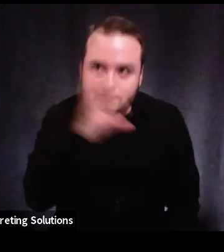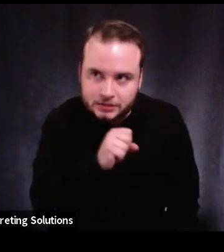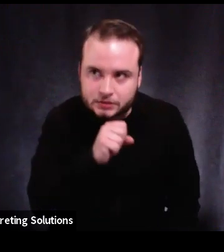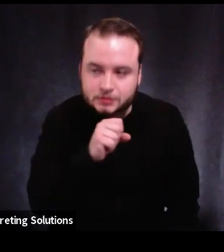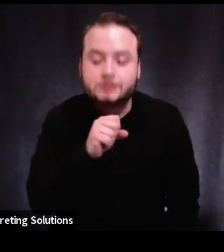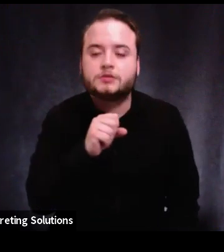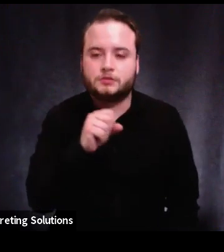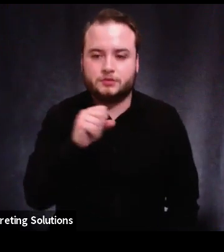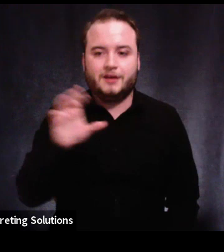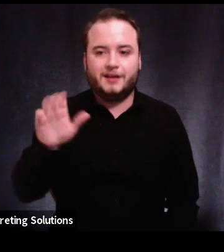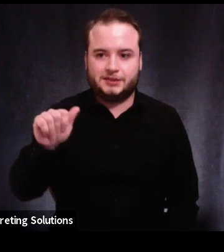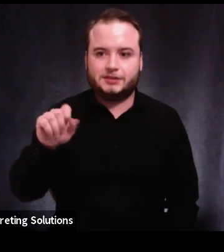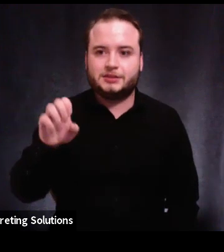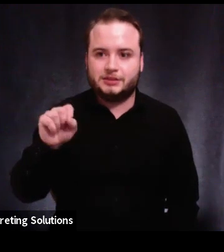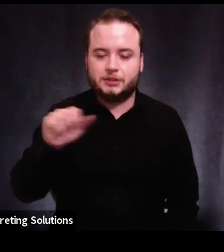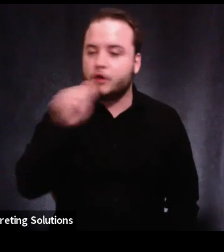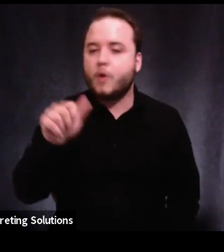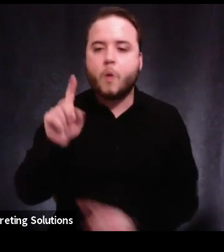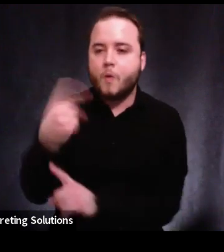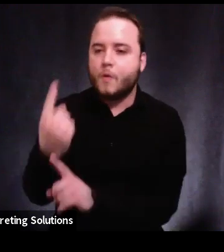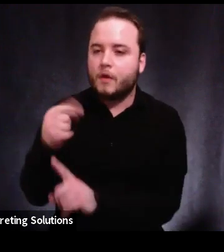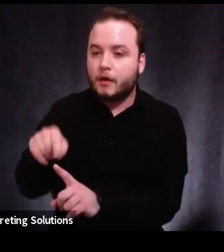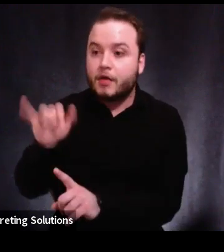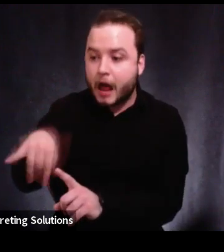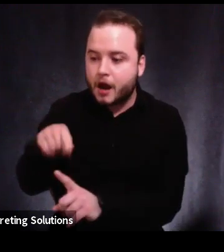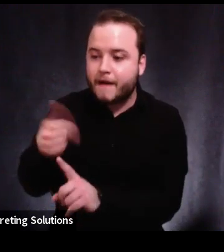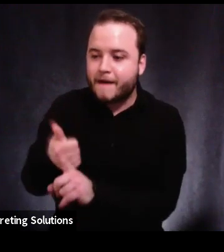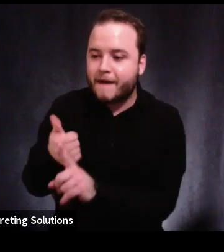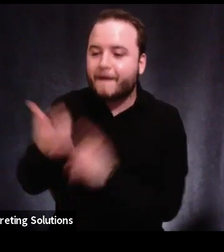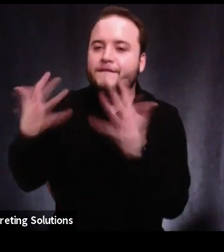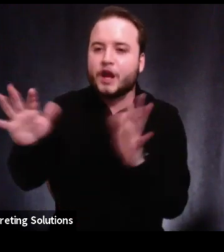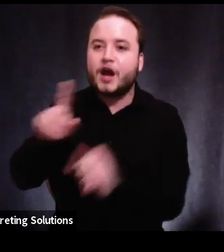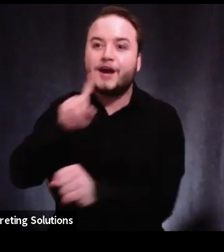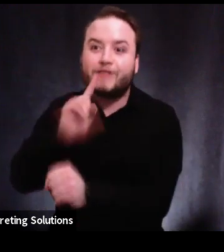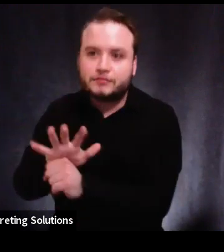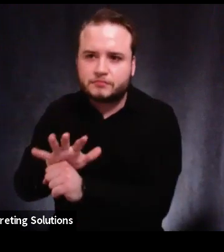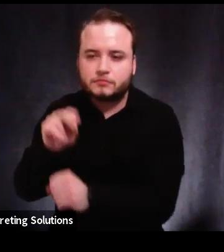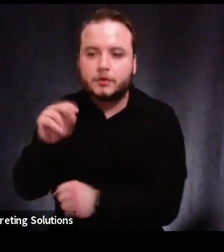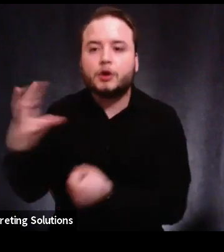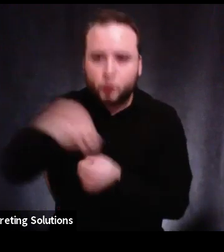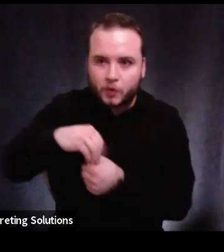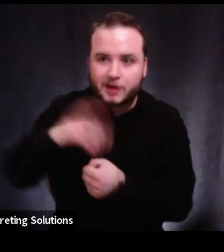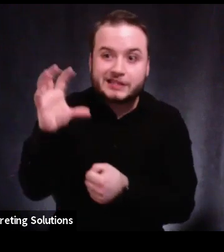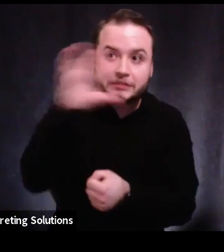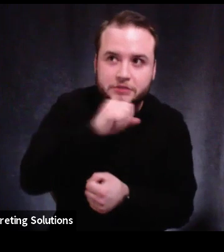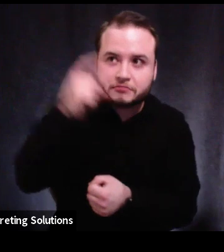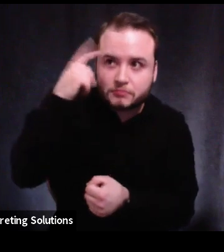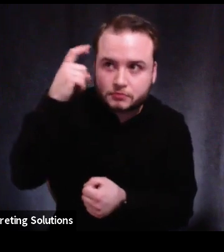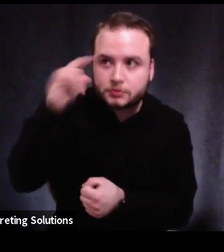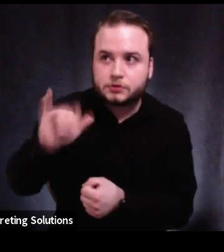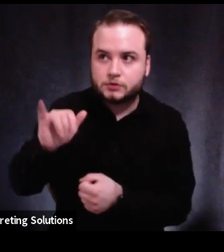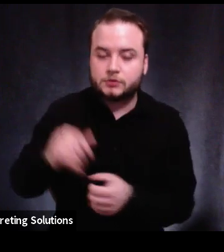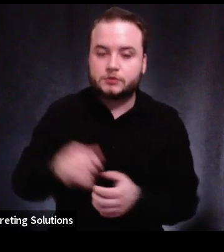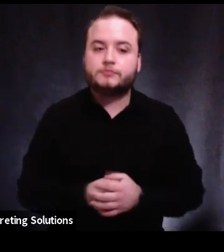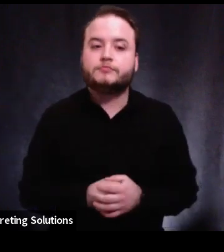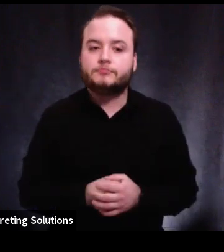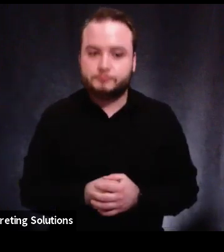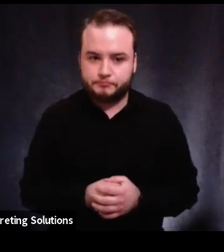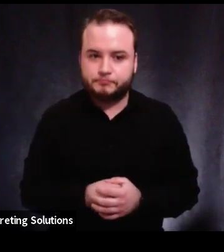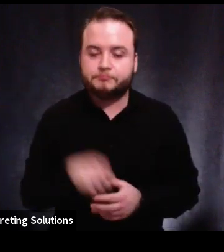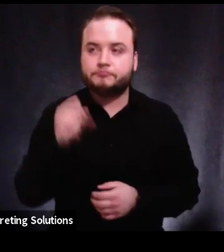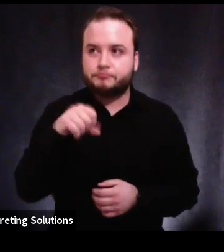again, Stefan. Thanks. Yeah, that's exactly right, Commissioner. Thank you. So maybe I'll take a step back to